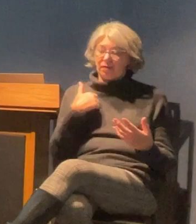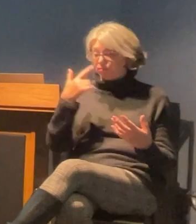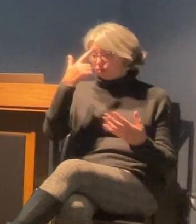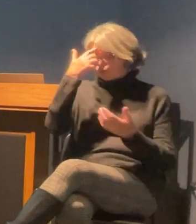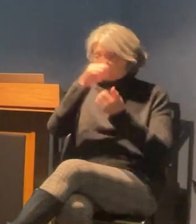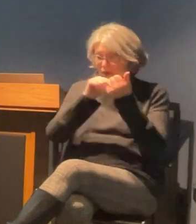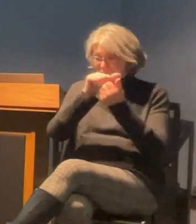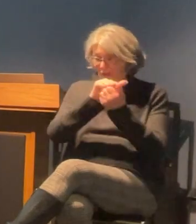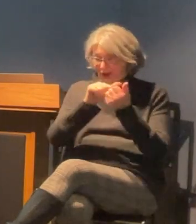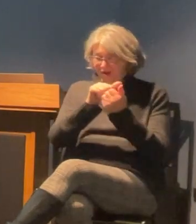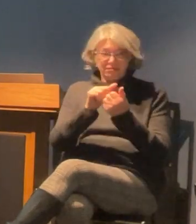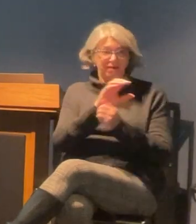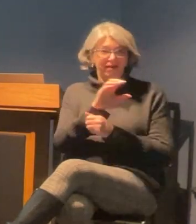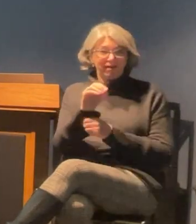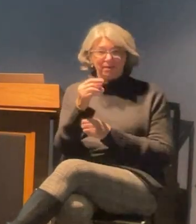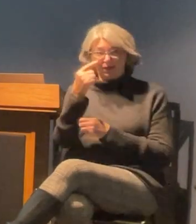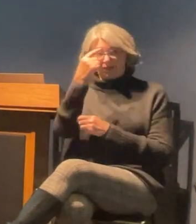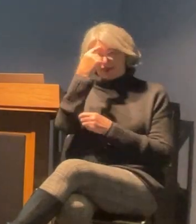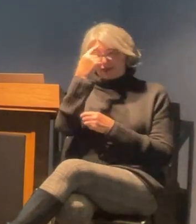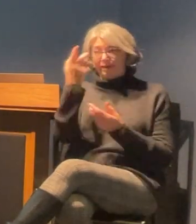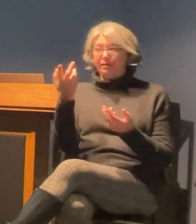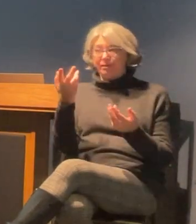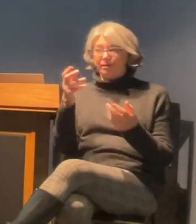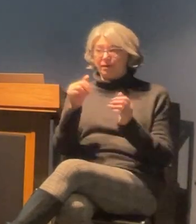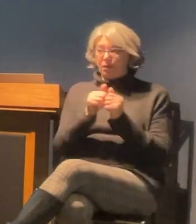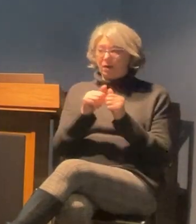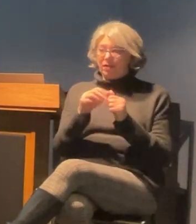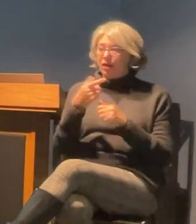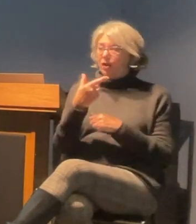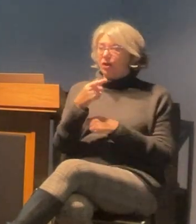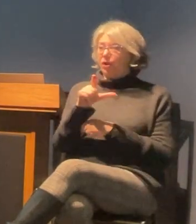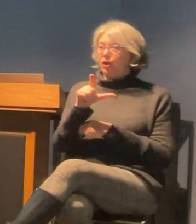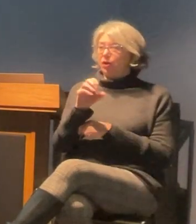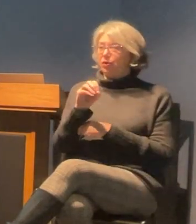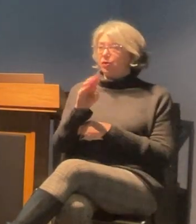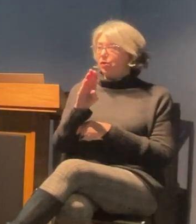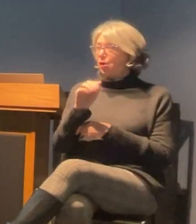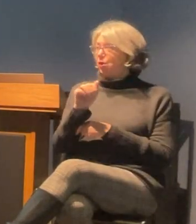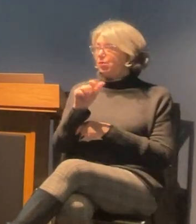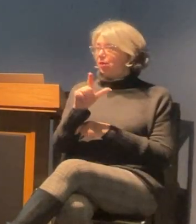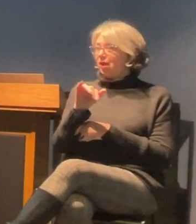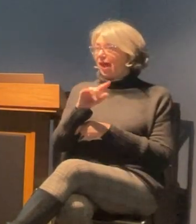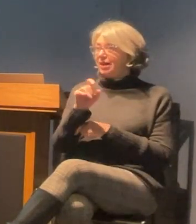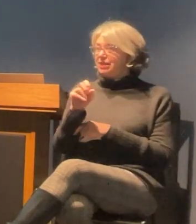brainwashed by those companies to think of, with the globalization and using cheap labor and